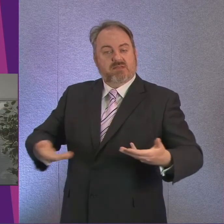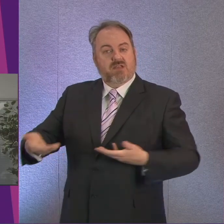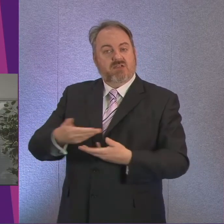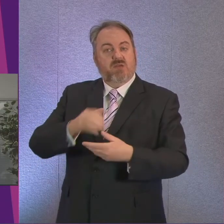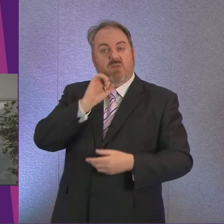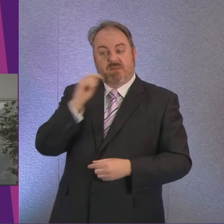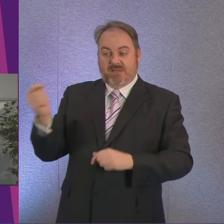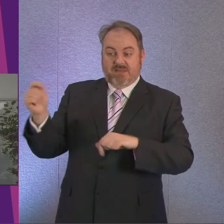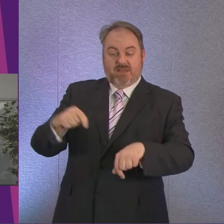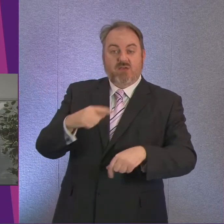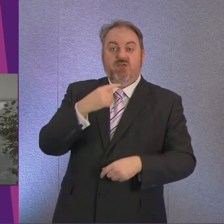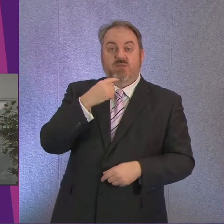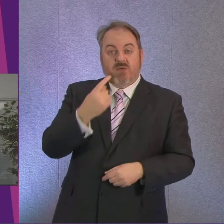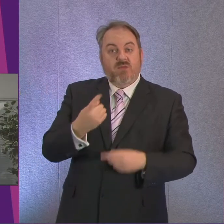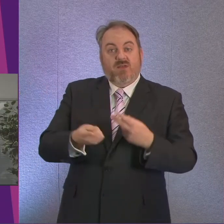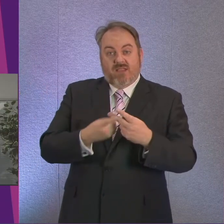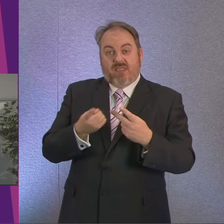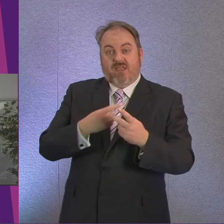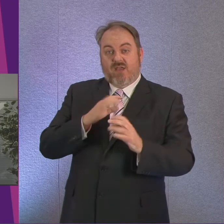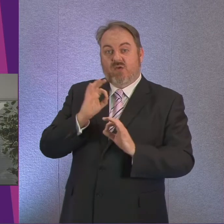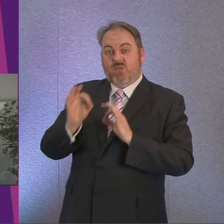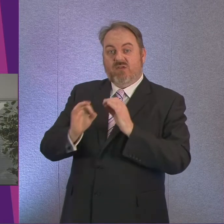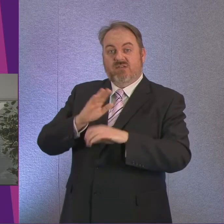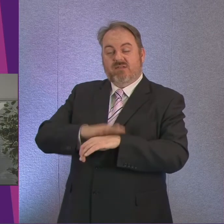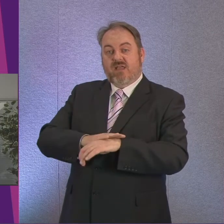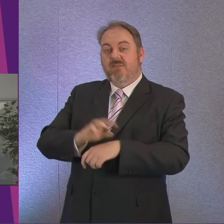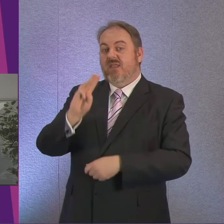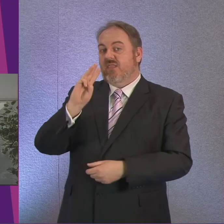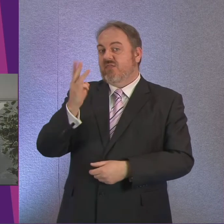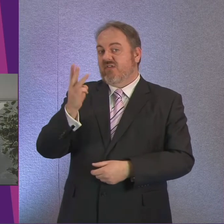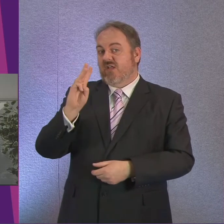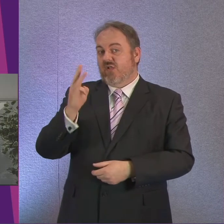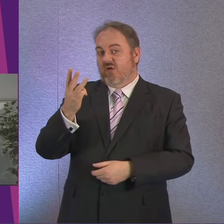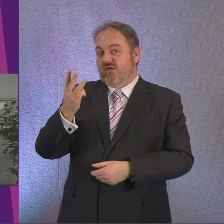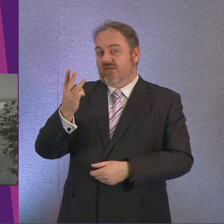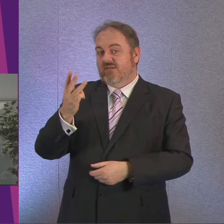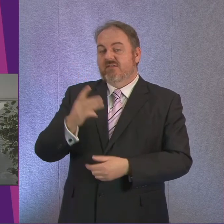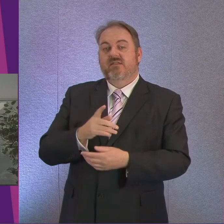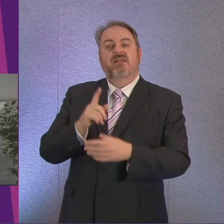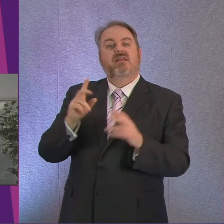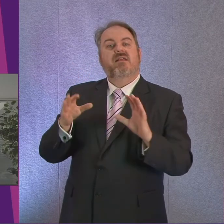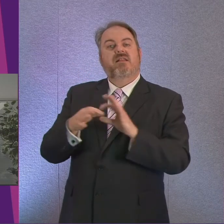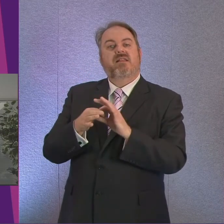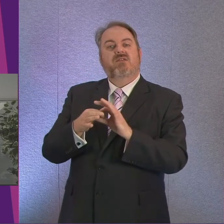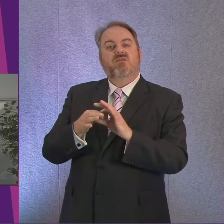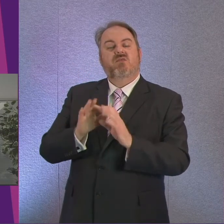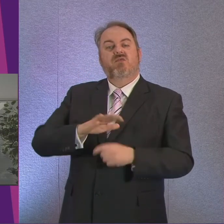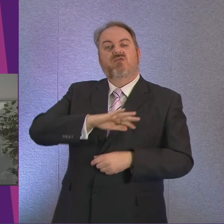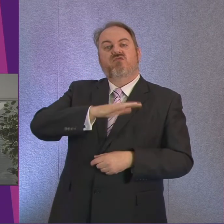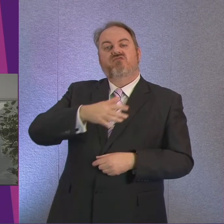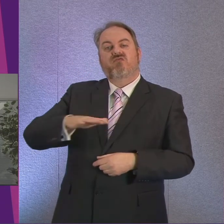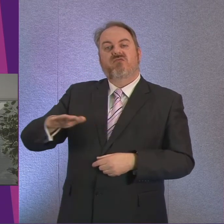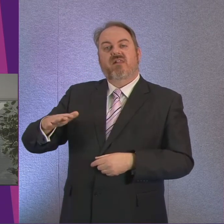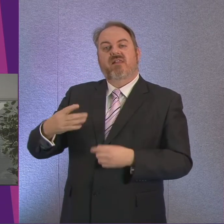tomorrow for another virtual question time at 3 p.m, this time on the twin subjects of rural affairs and the